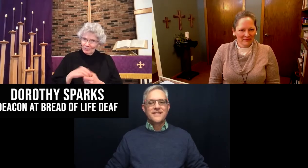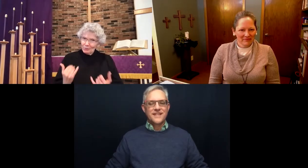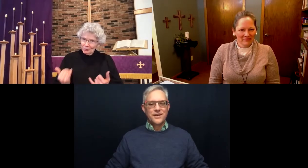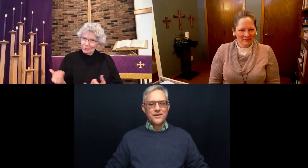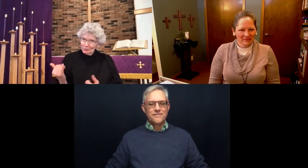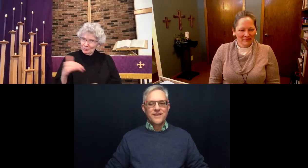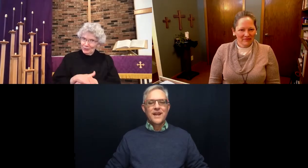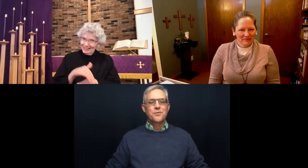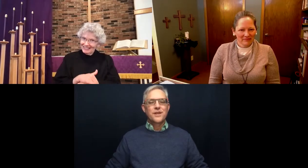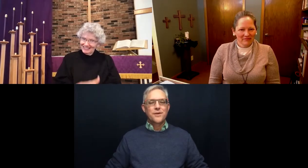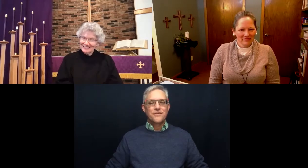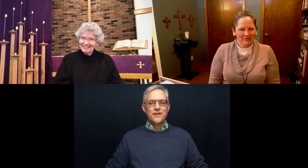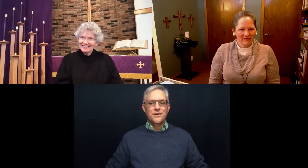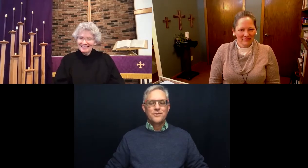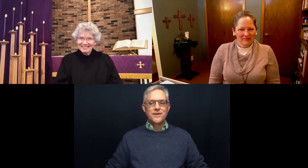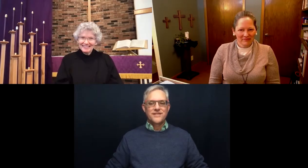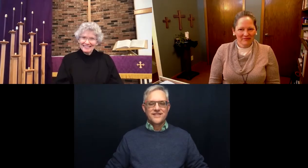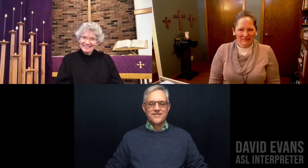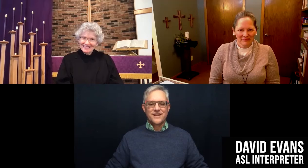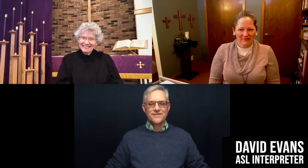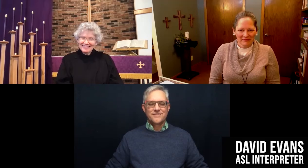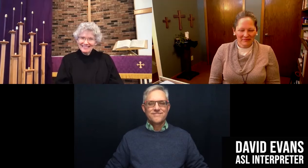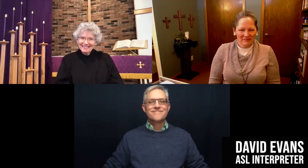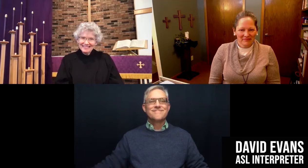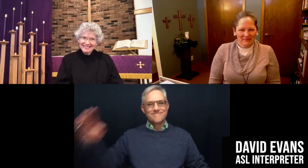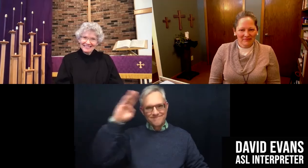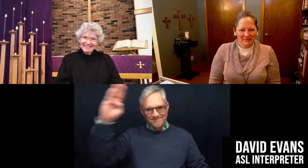I'm a deacon here, and I'm really grateful that you could join us this evening.